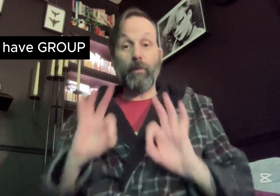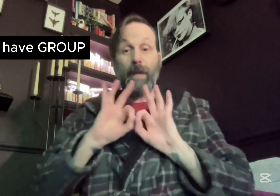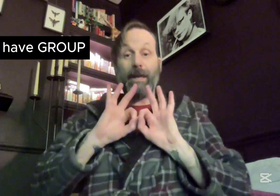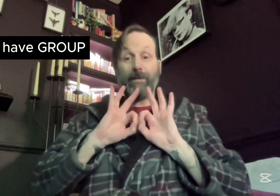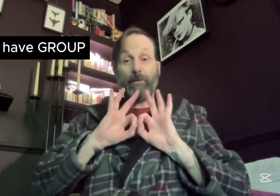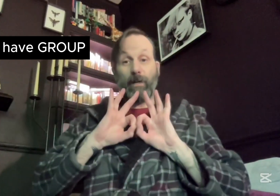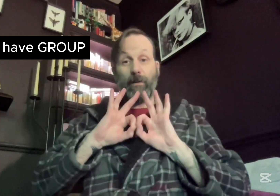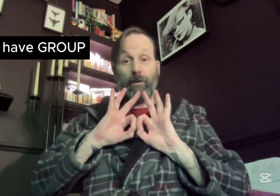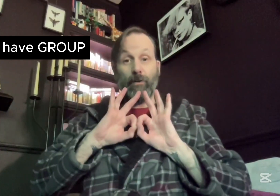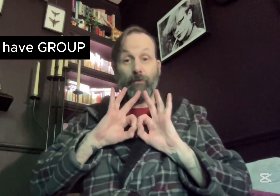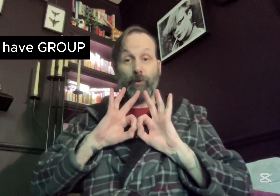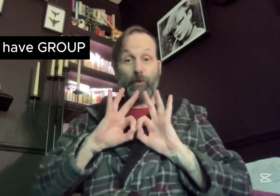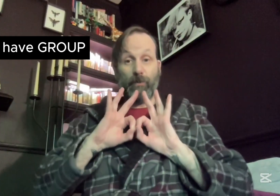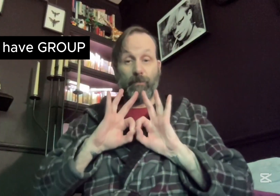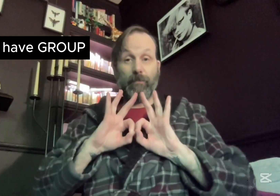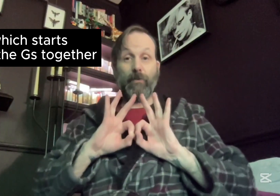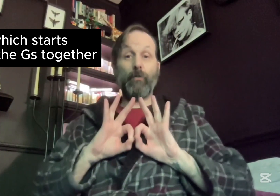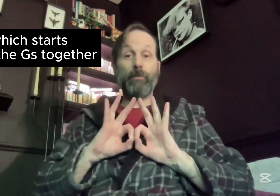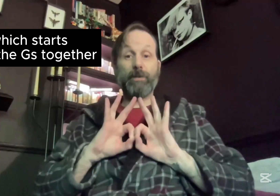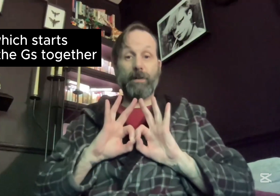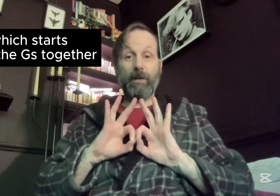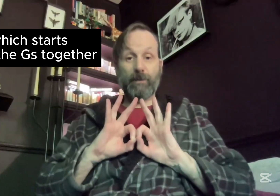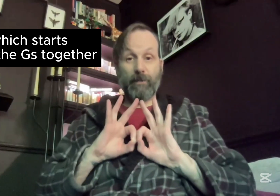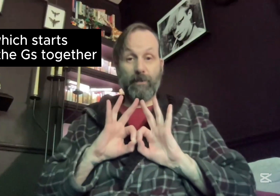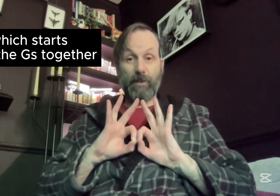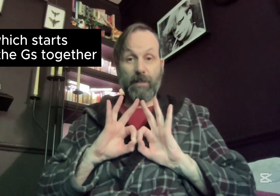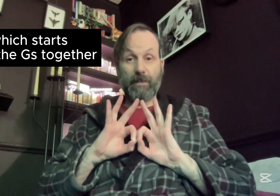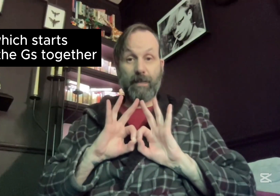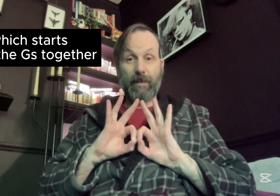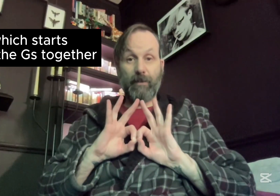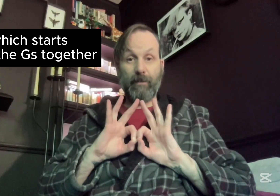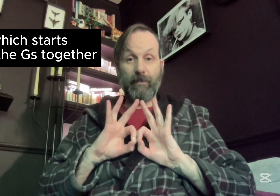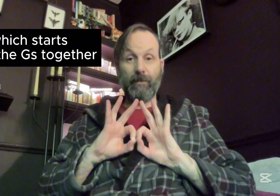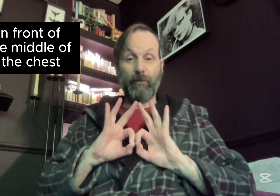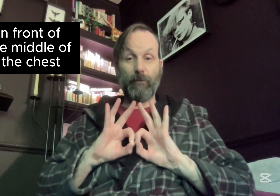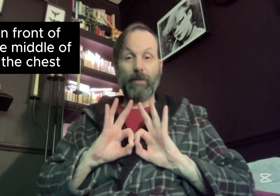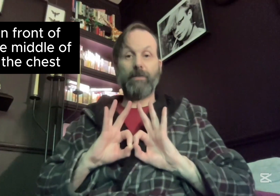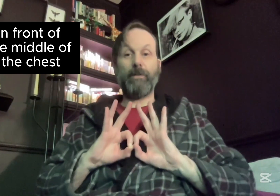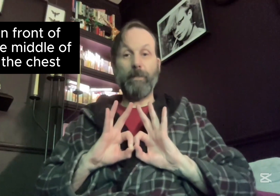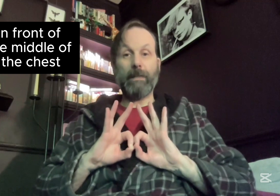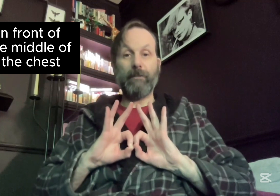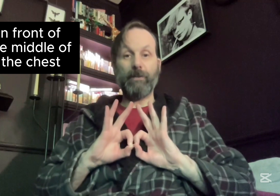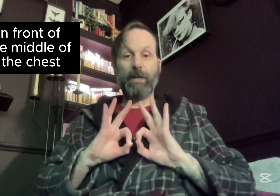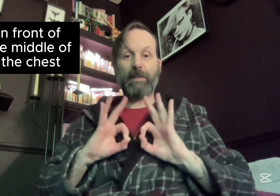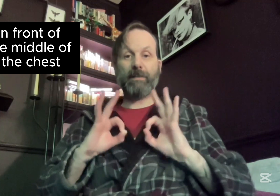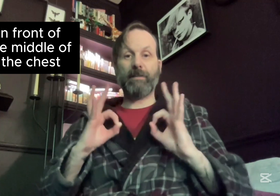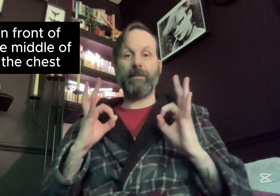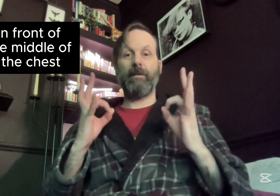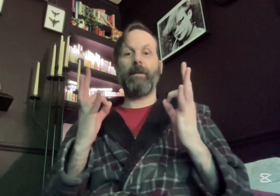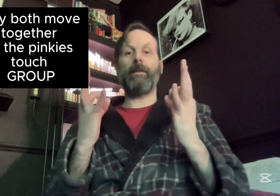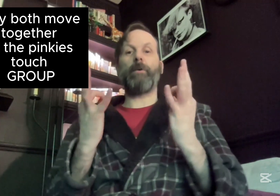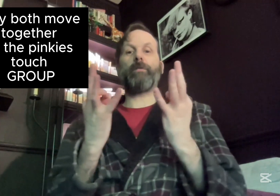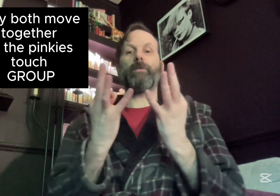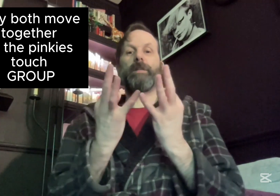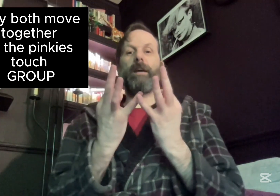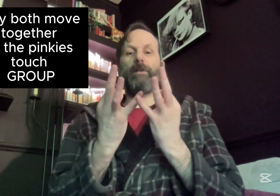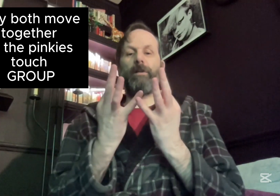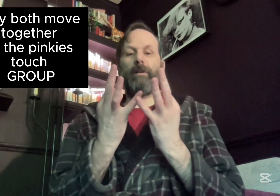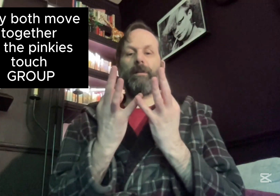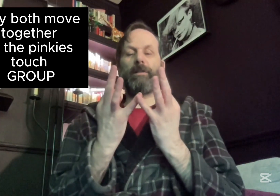We had as well group. And group starts with the G's together in front of the middle of the chest. They both move together till